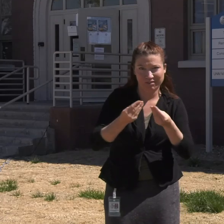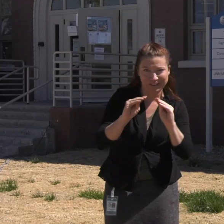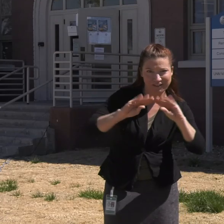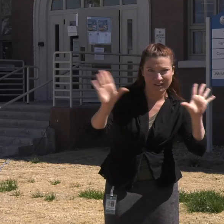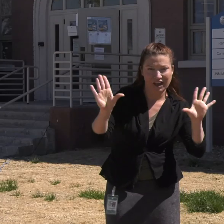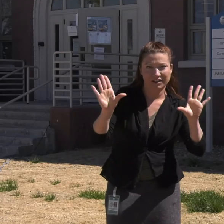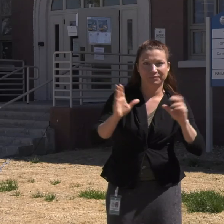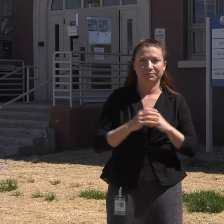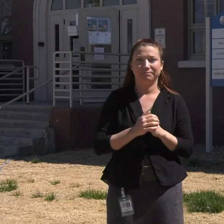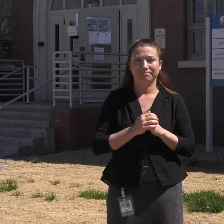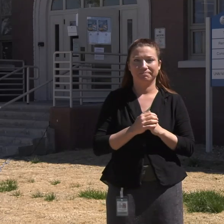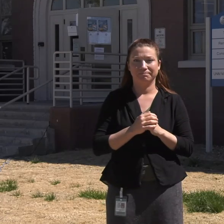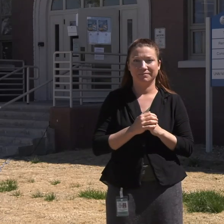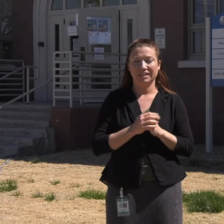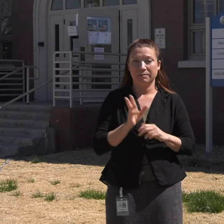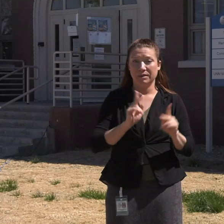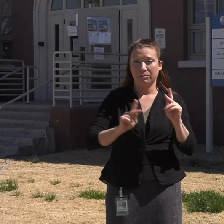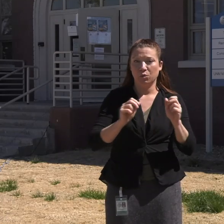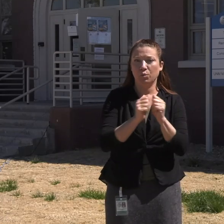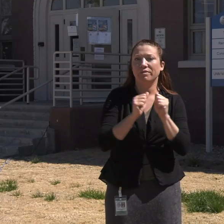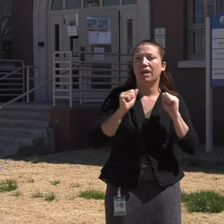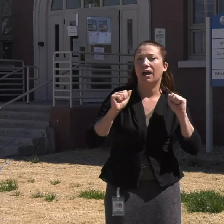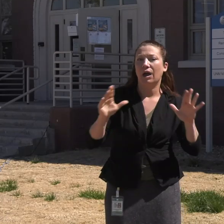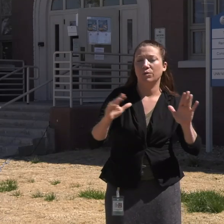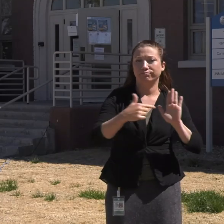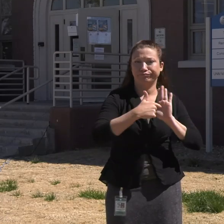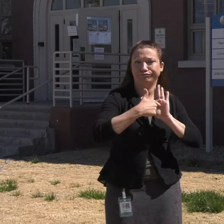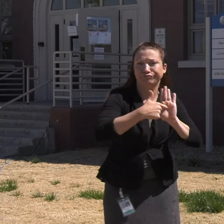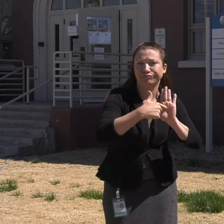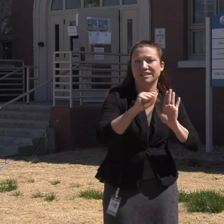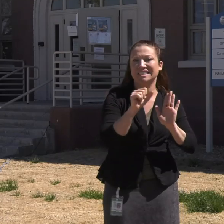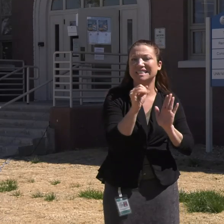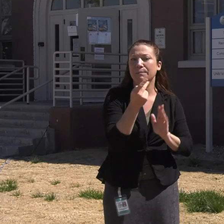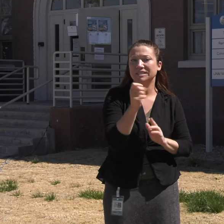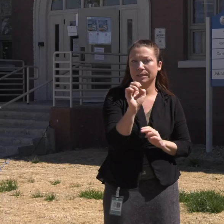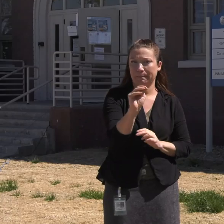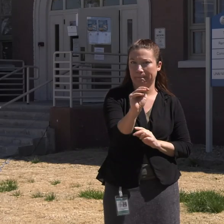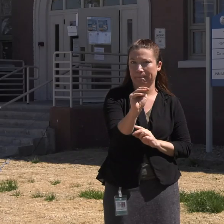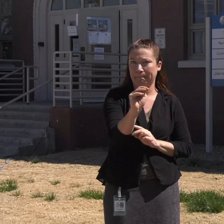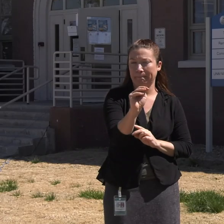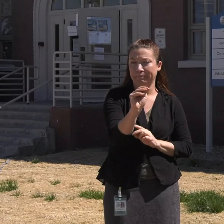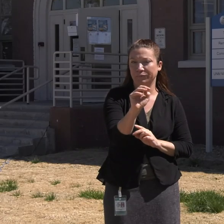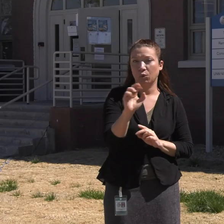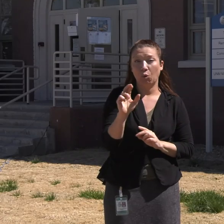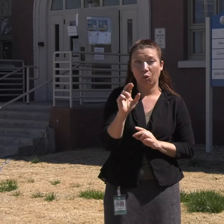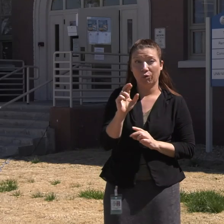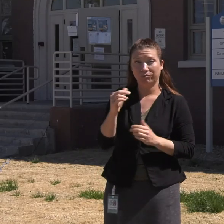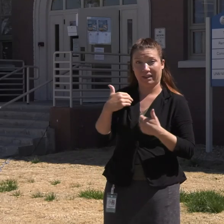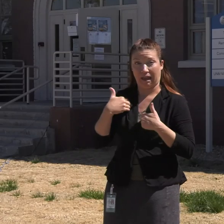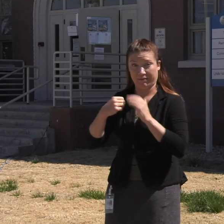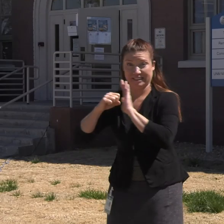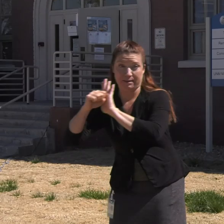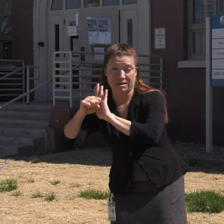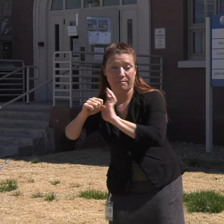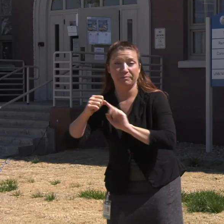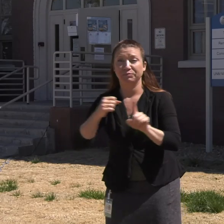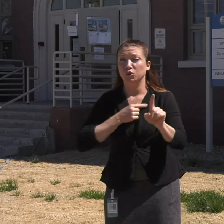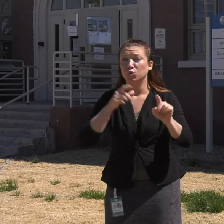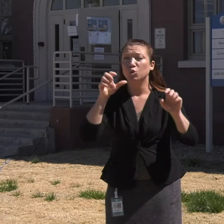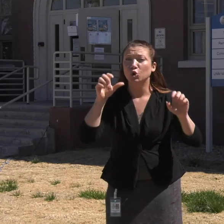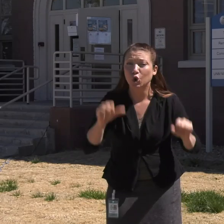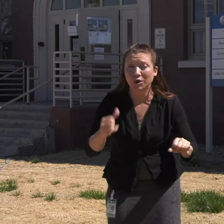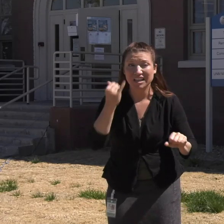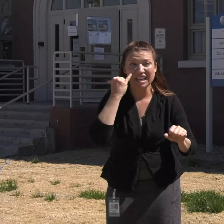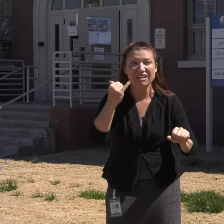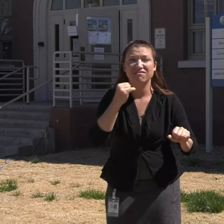about asymptomatic versus symptomatic. Reminder for folks that you could be a carrier or a spreader of corona even if you're not